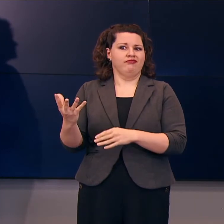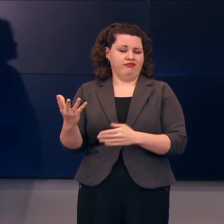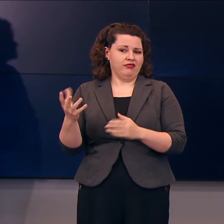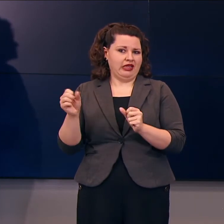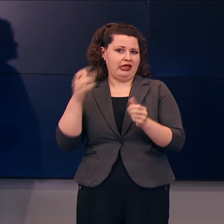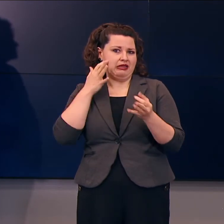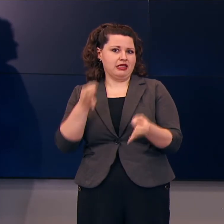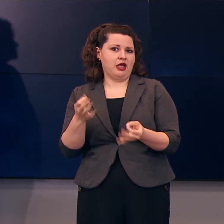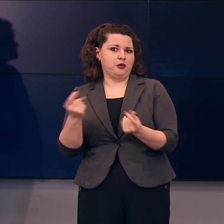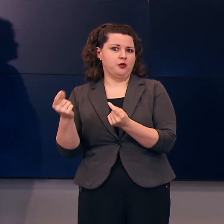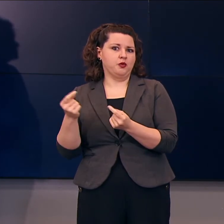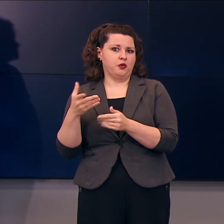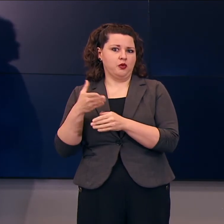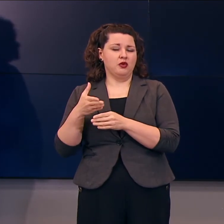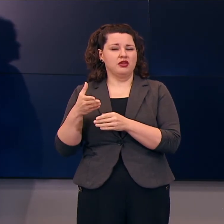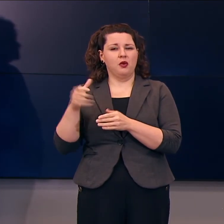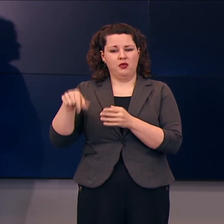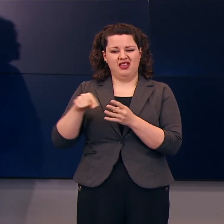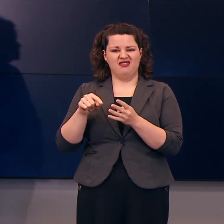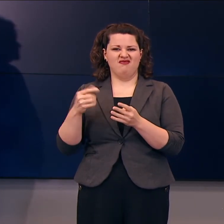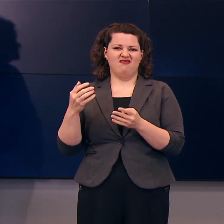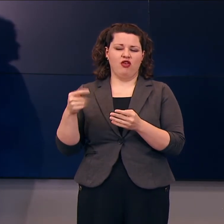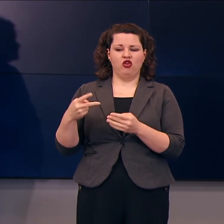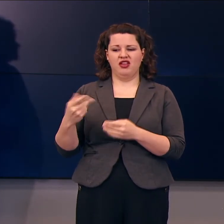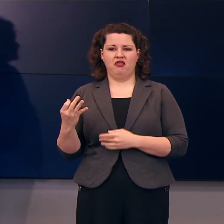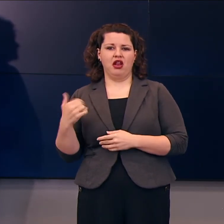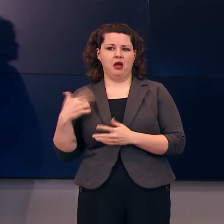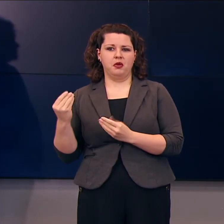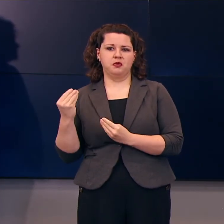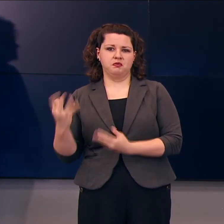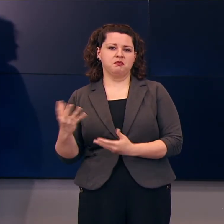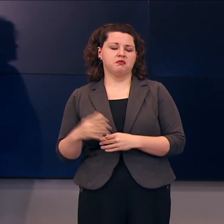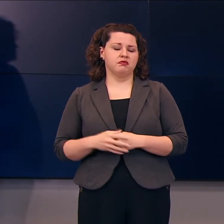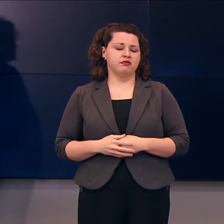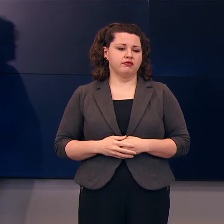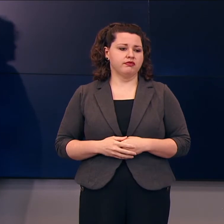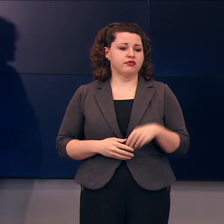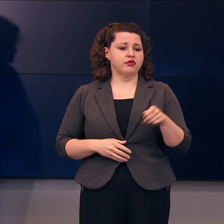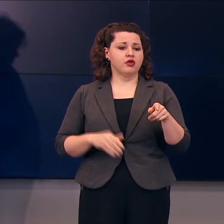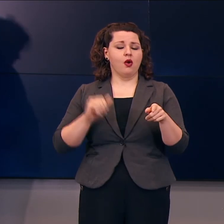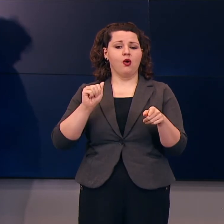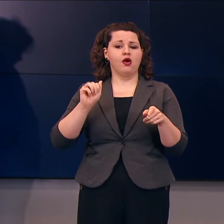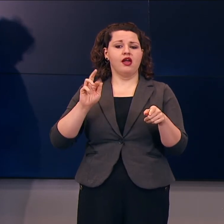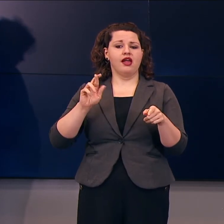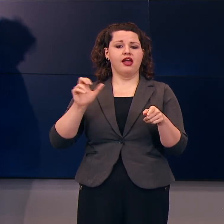indication by the end of this week. We're going to go to Aaron at Lee News.